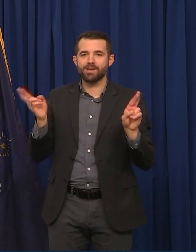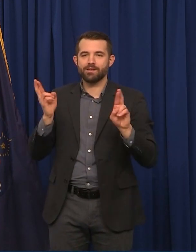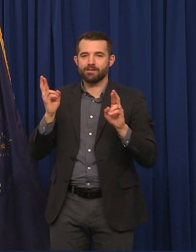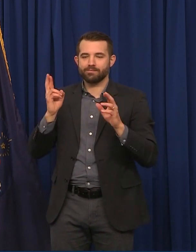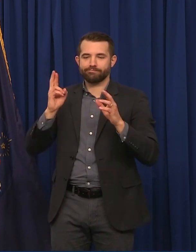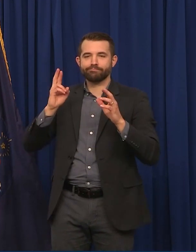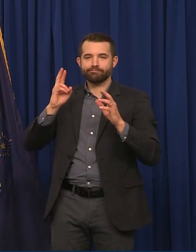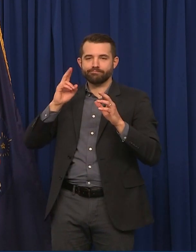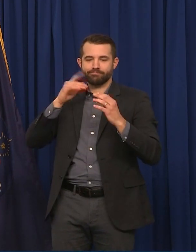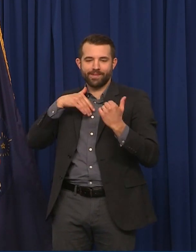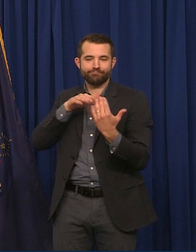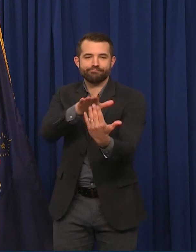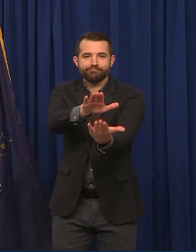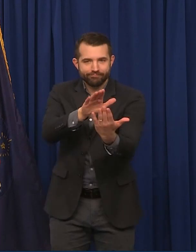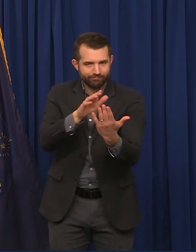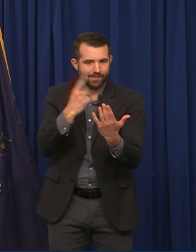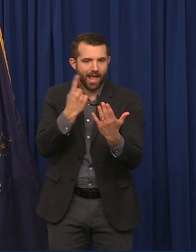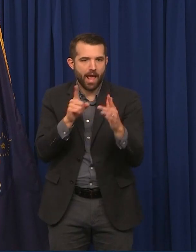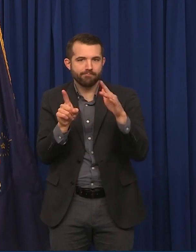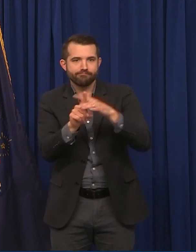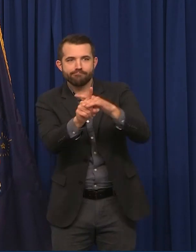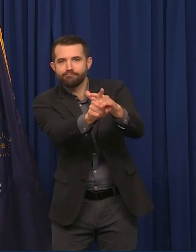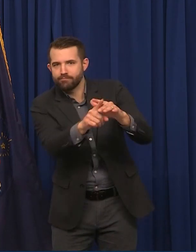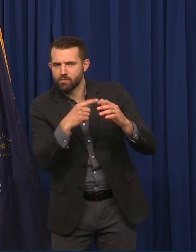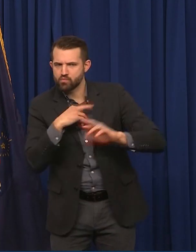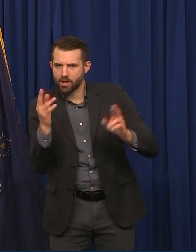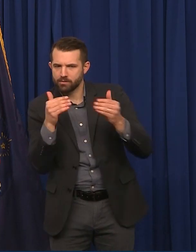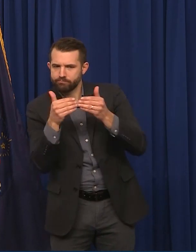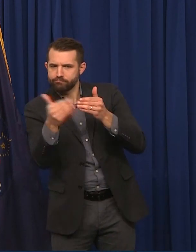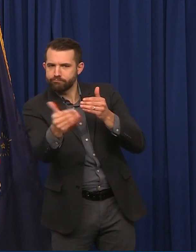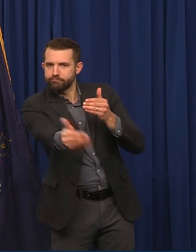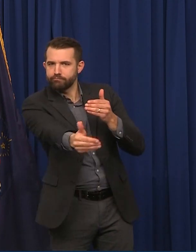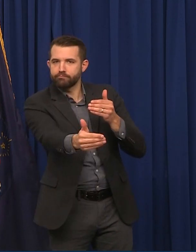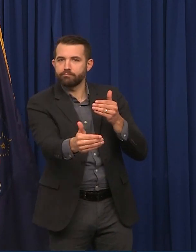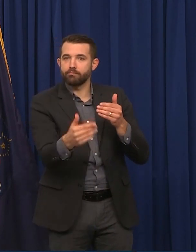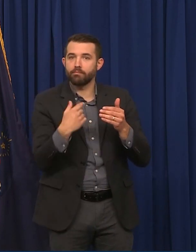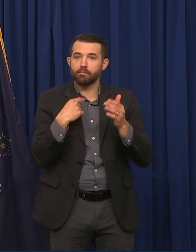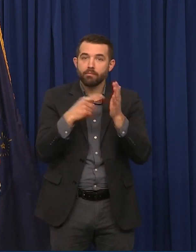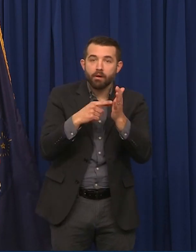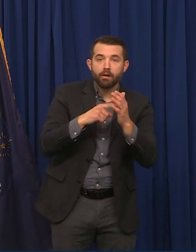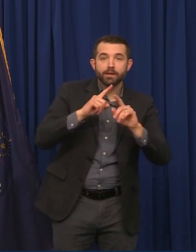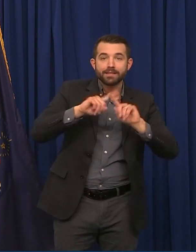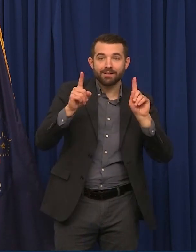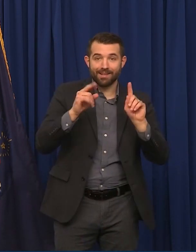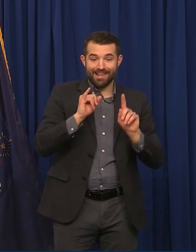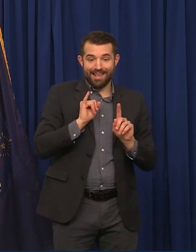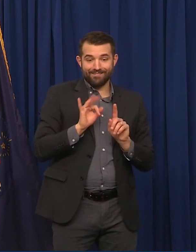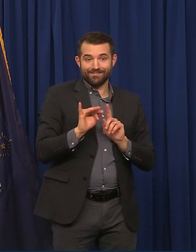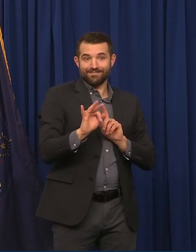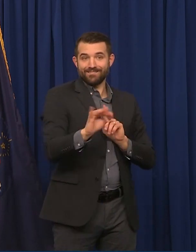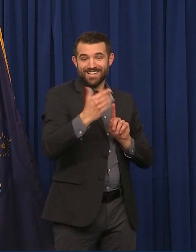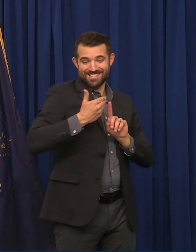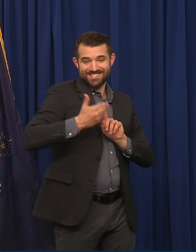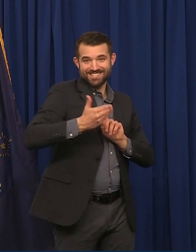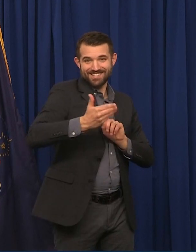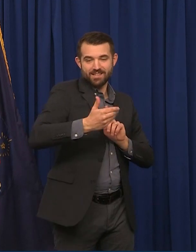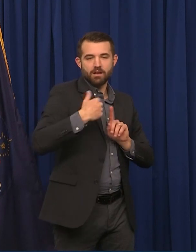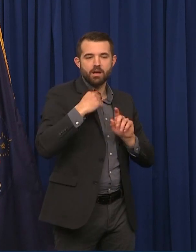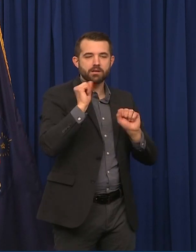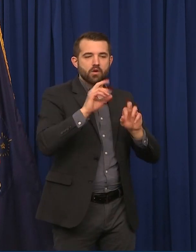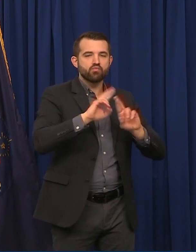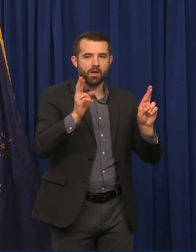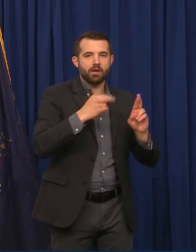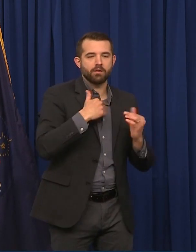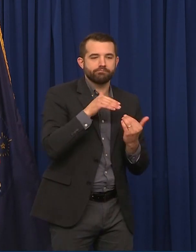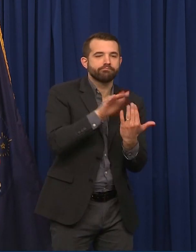So again, the purpose of the modeling is not so much to try to guess what might happen, but try to see whether our